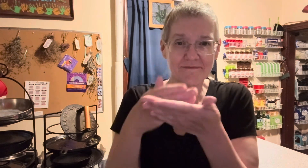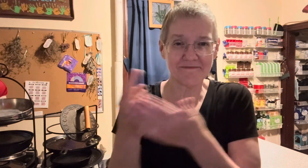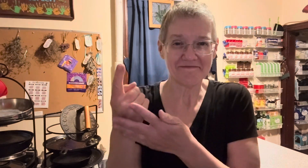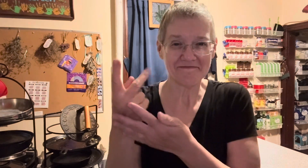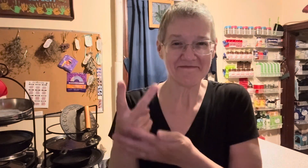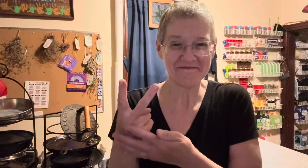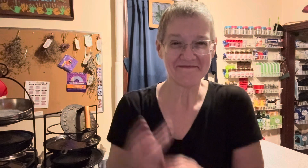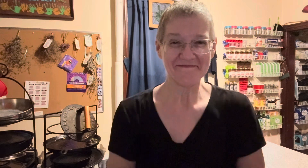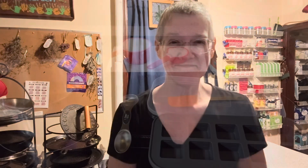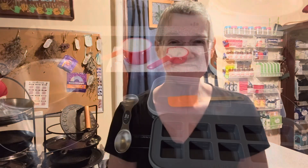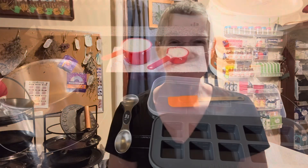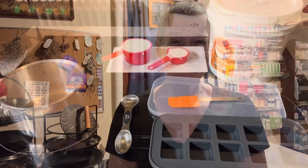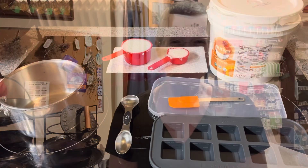tablespoon, I'll just cut those in half.